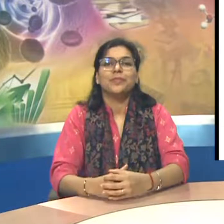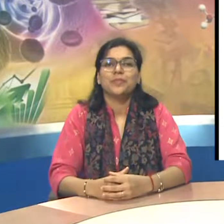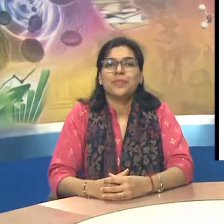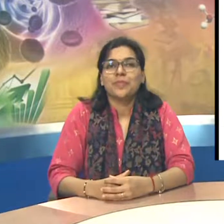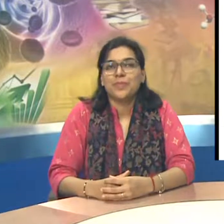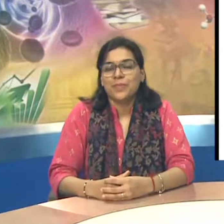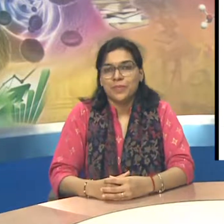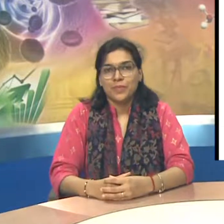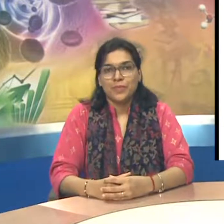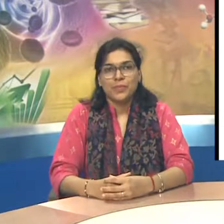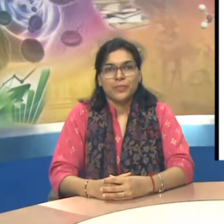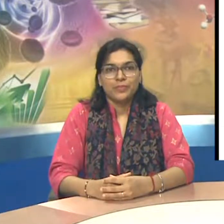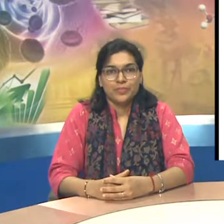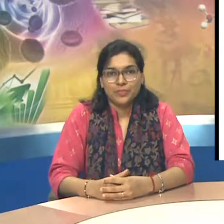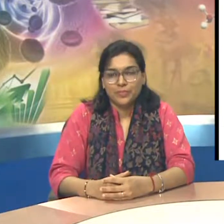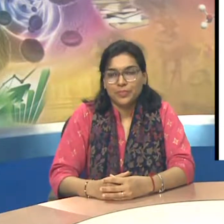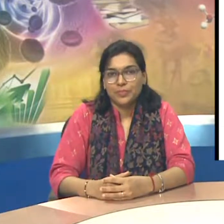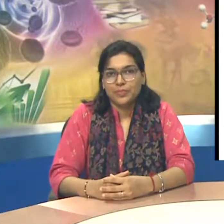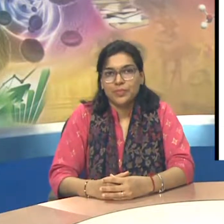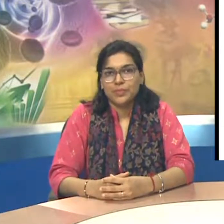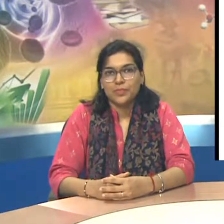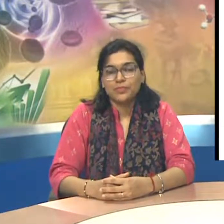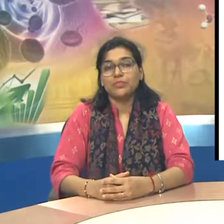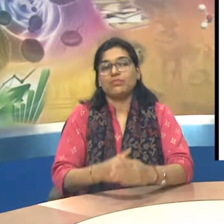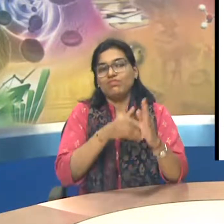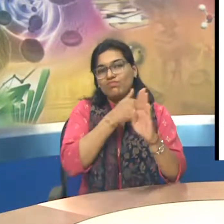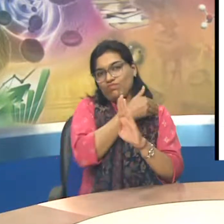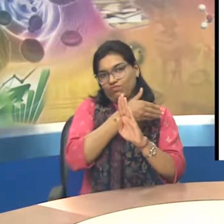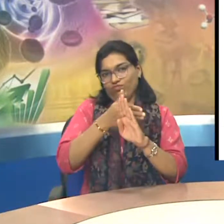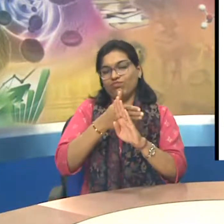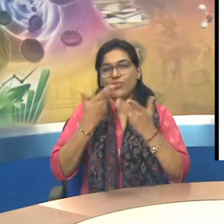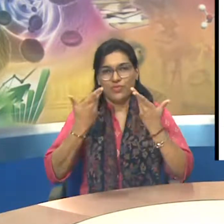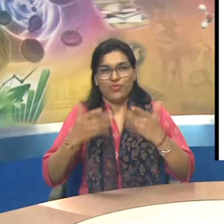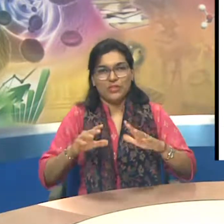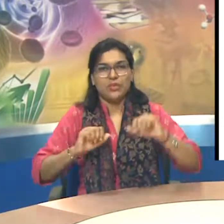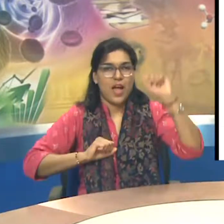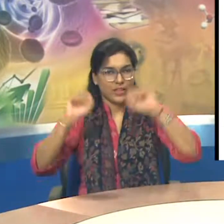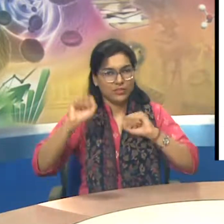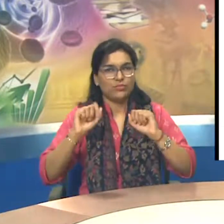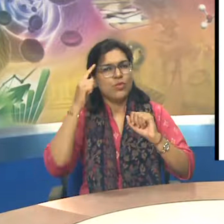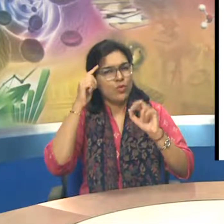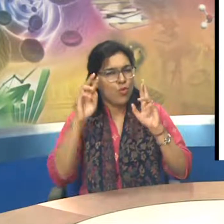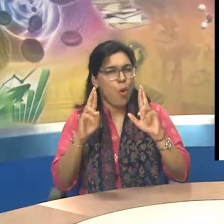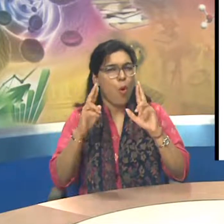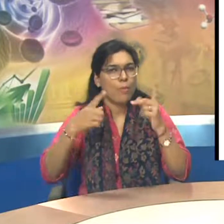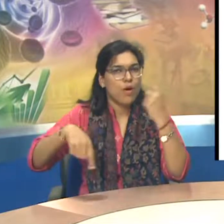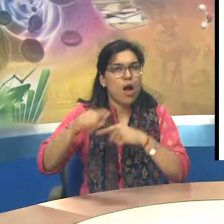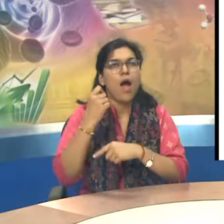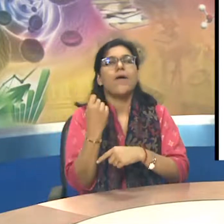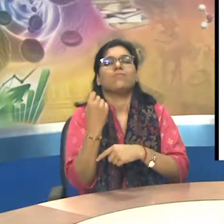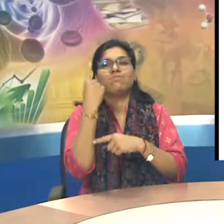mobile phones, email? By far now, we have finished exercise and